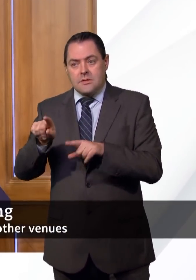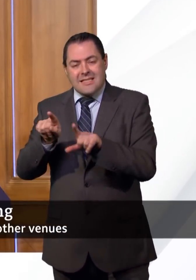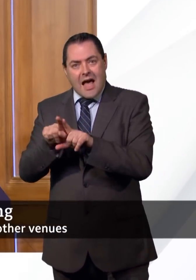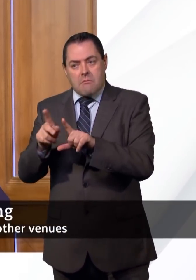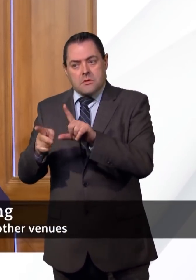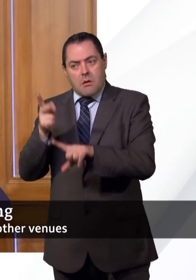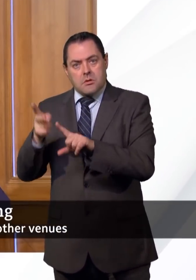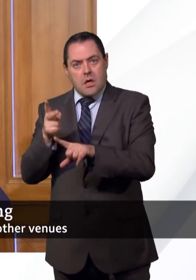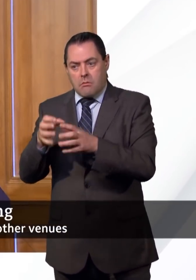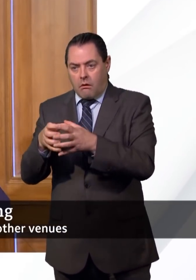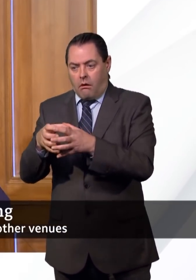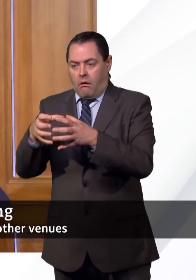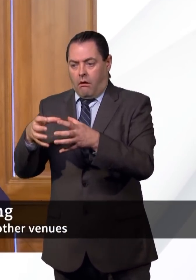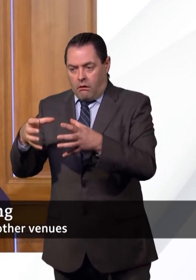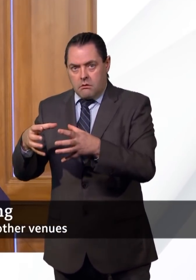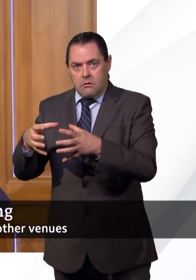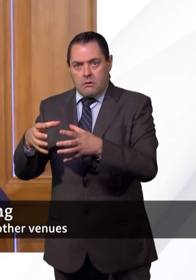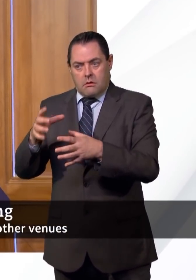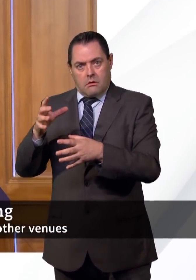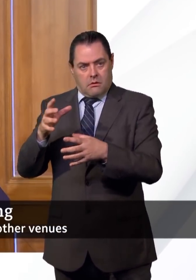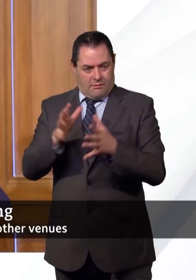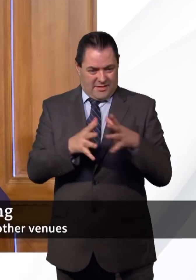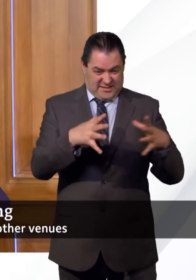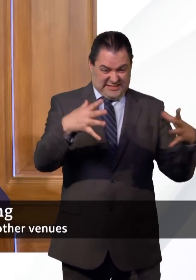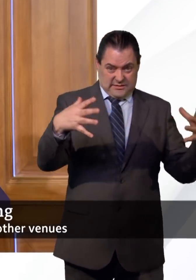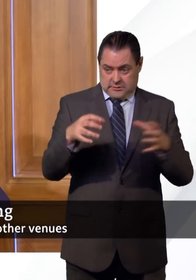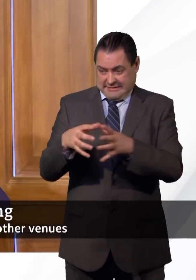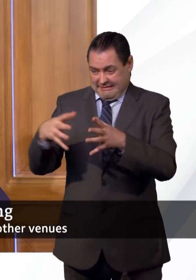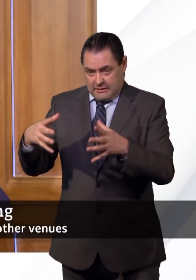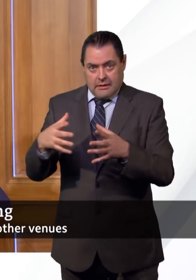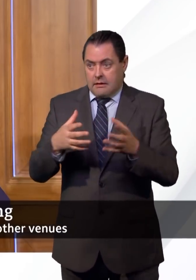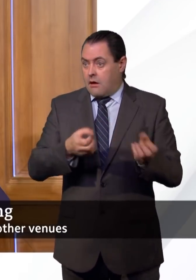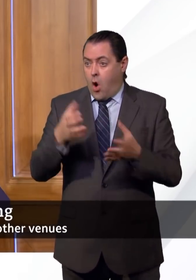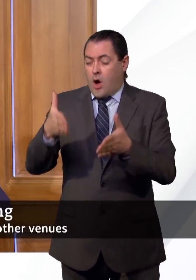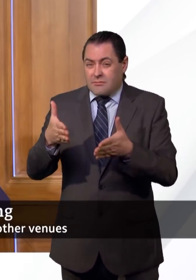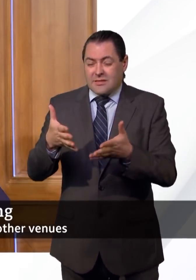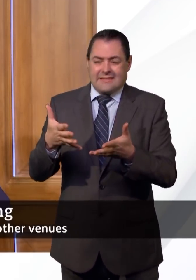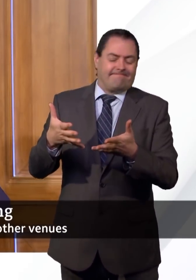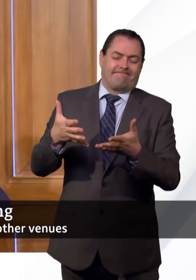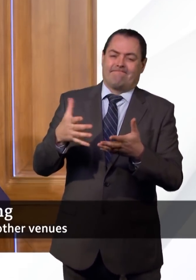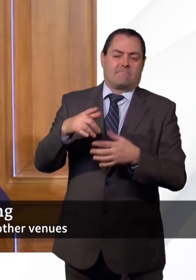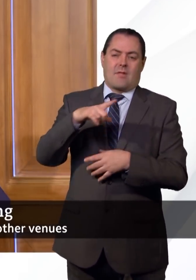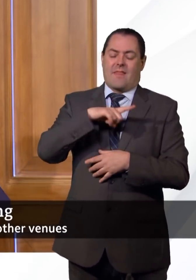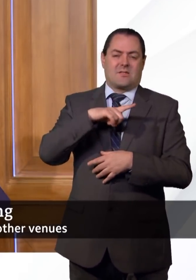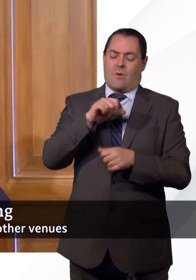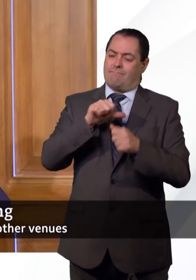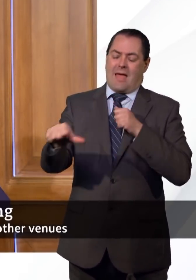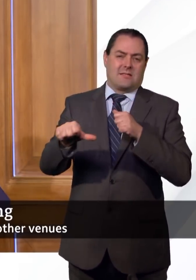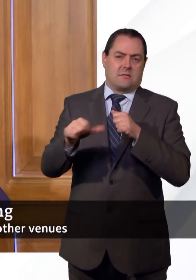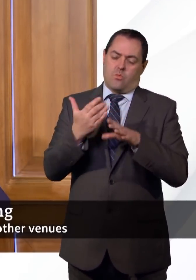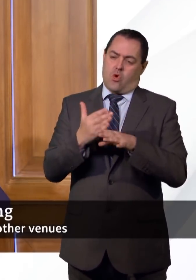really is the reason why these measures have been announced by the Prime Minister as agreed by ministers